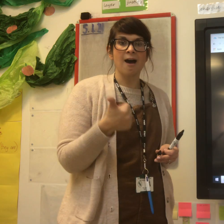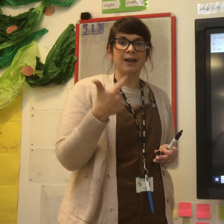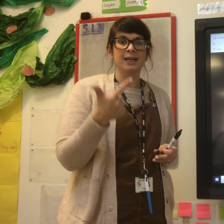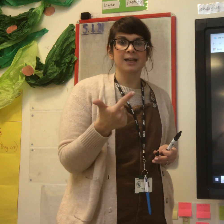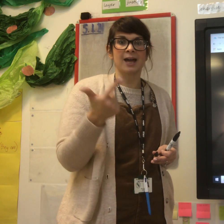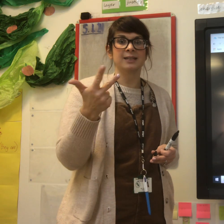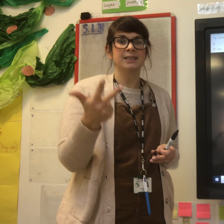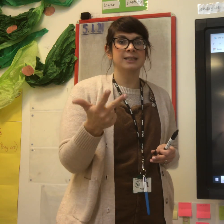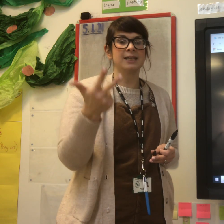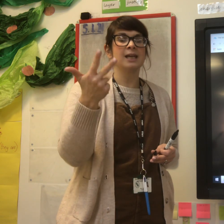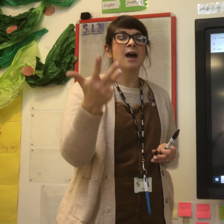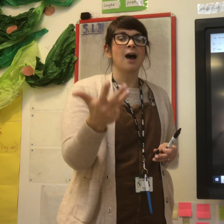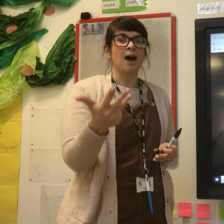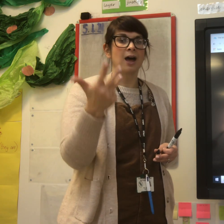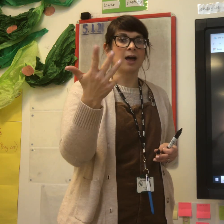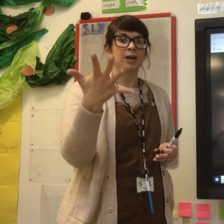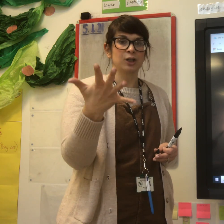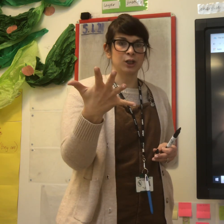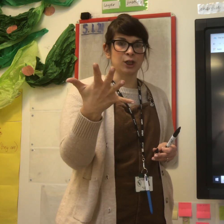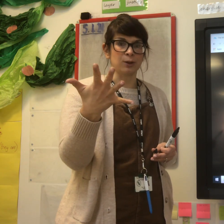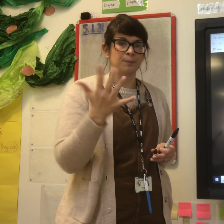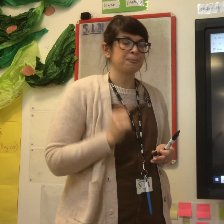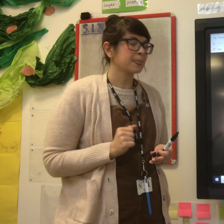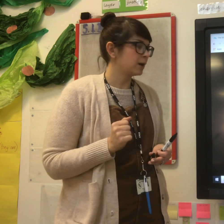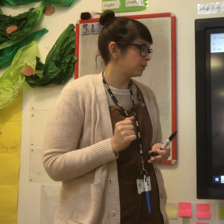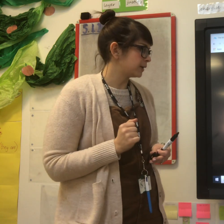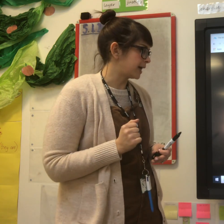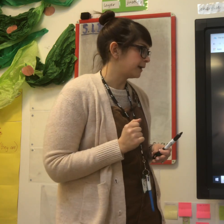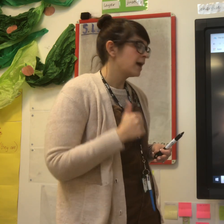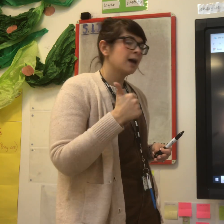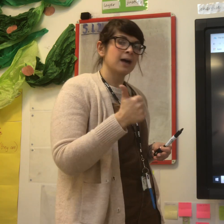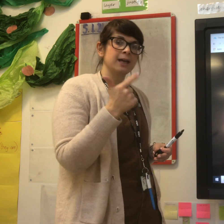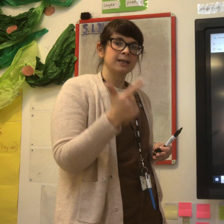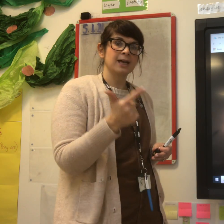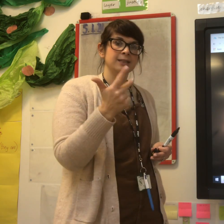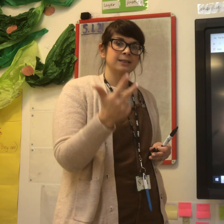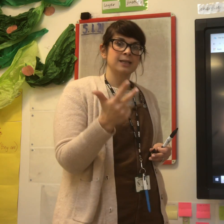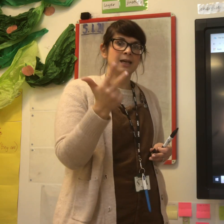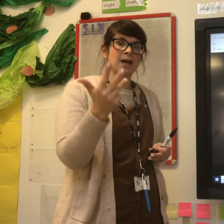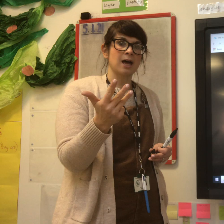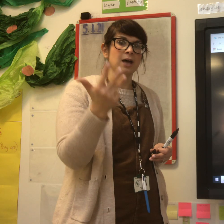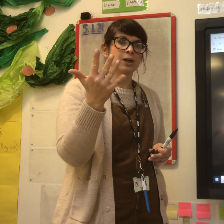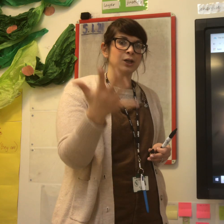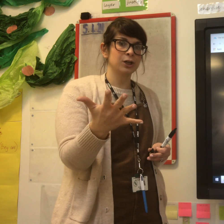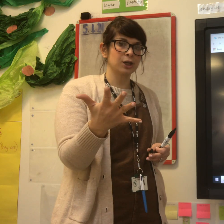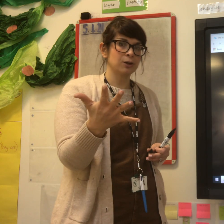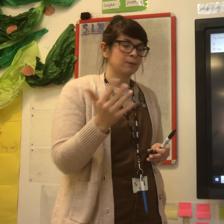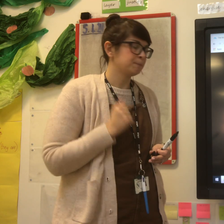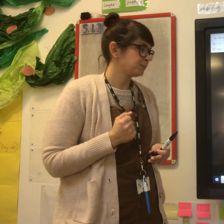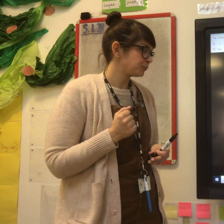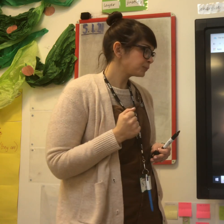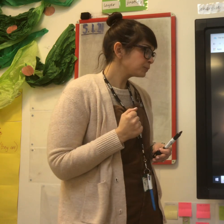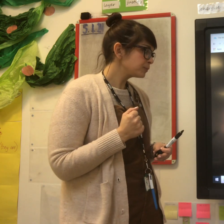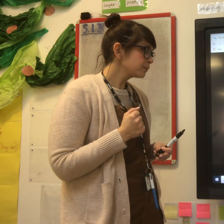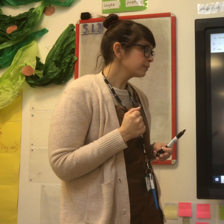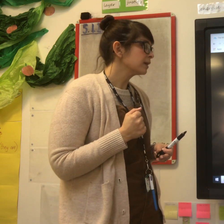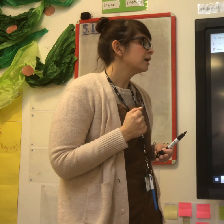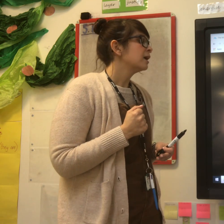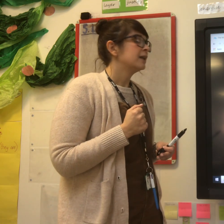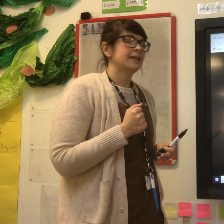I can see a girl. Okay, I can see a girl. Let's